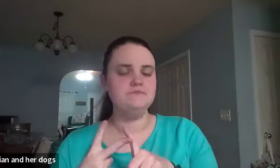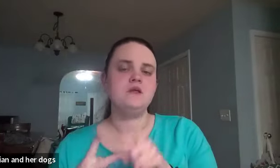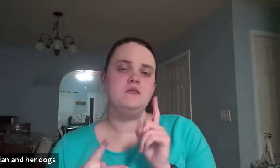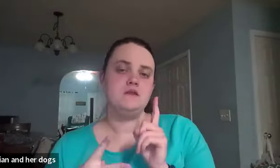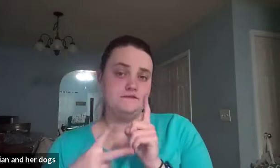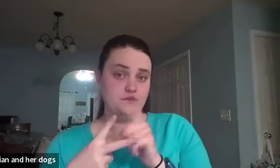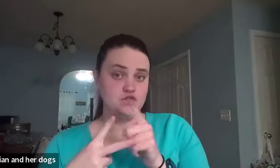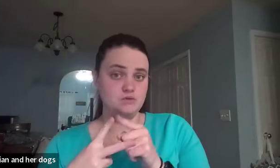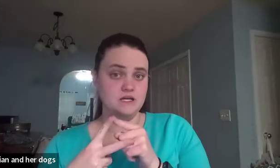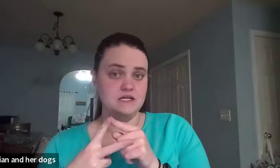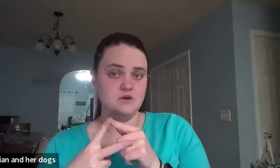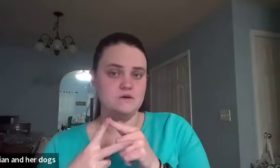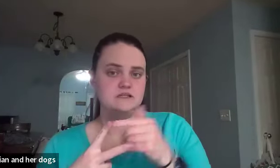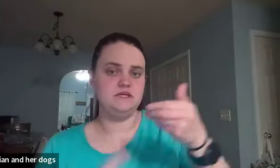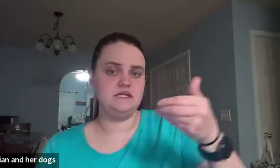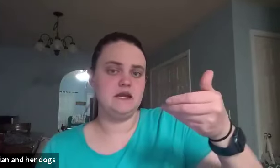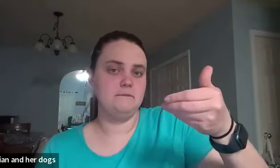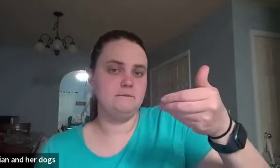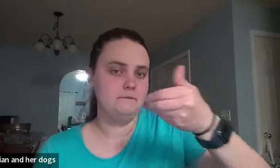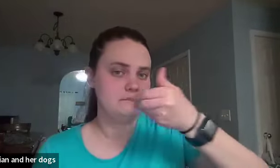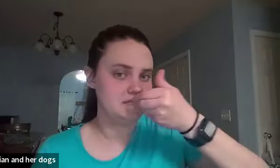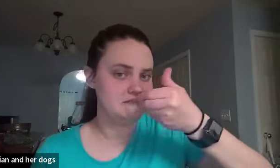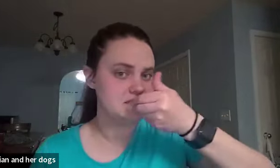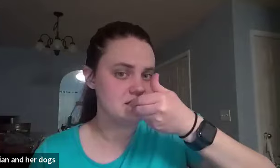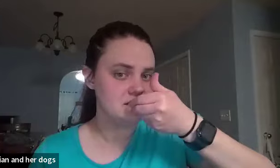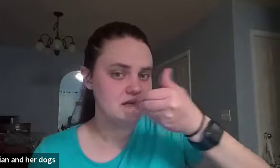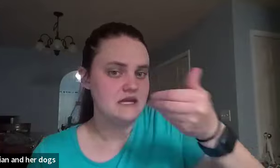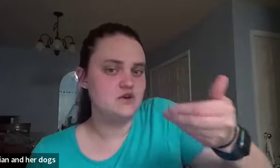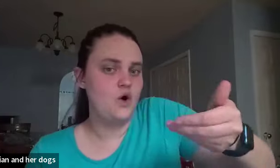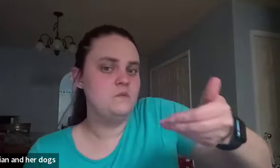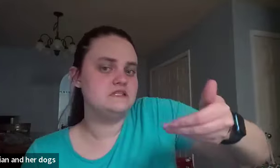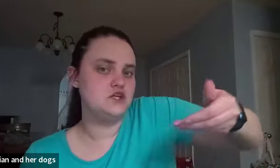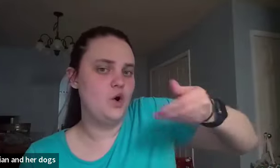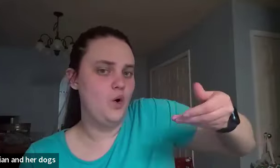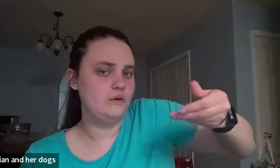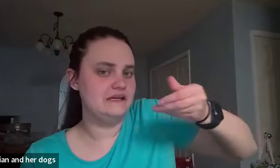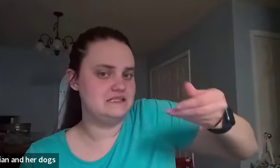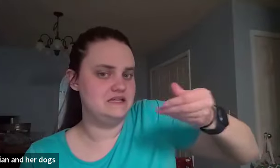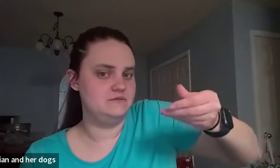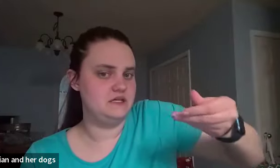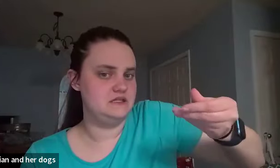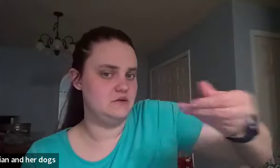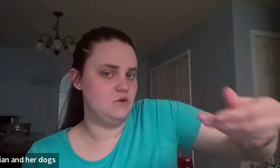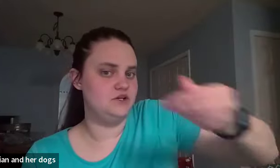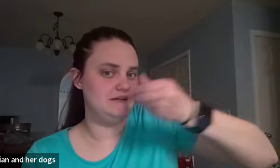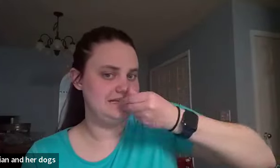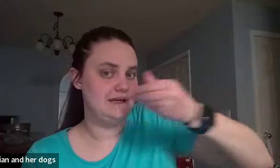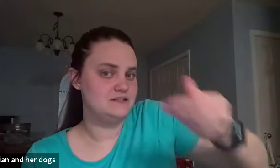it. The first one is going to be pizza. It's almost like you're holding a slice of pizza while you're eating.